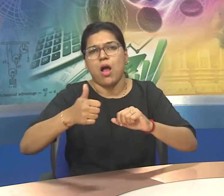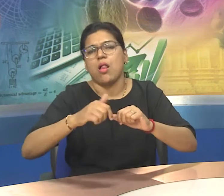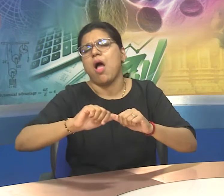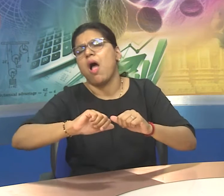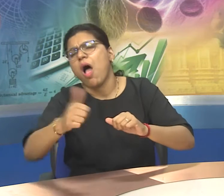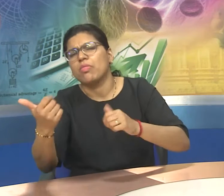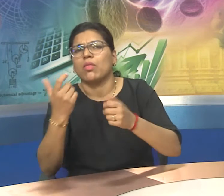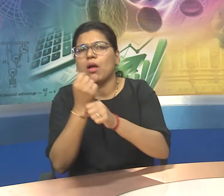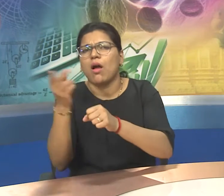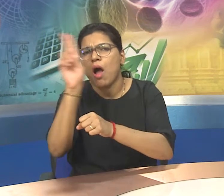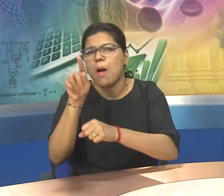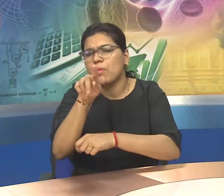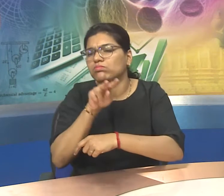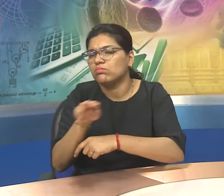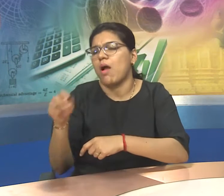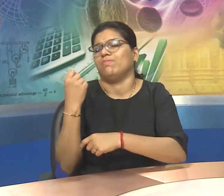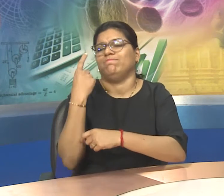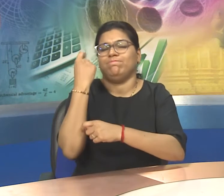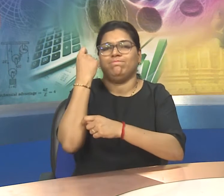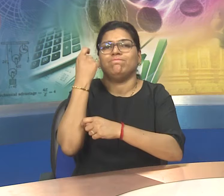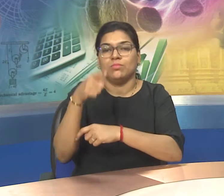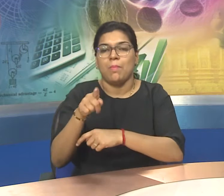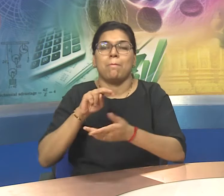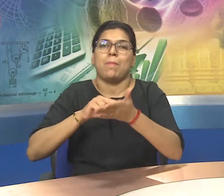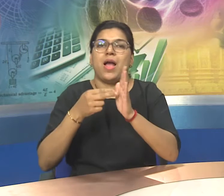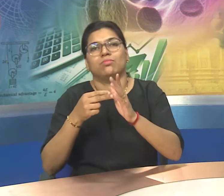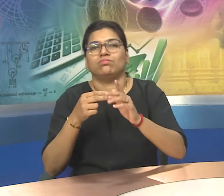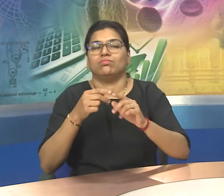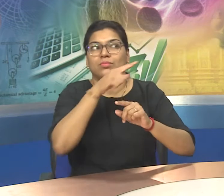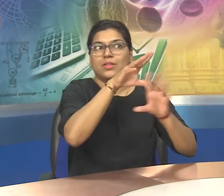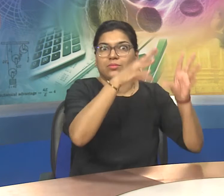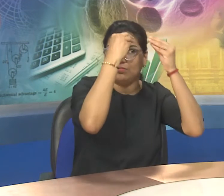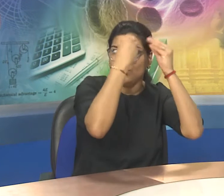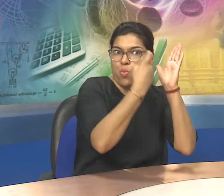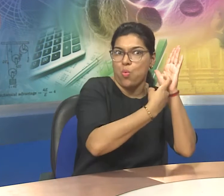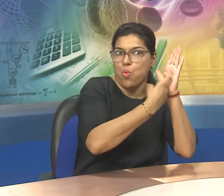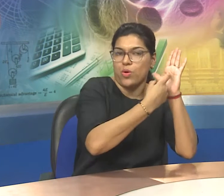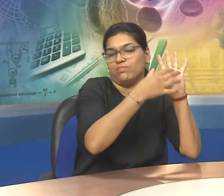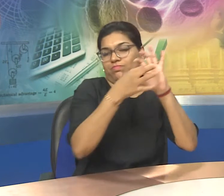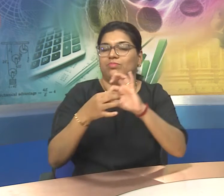the sequence, you need to memorize the sequence, and accordingly you will use them in your